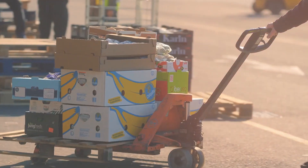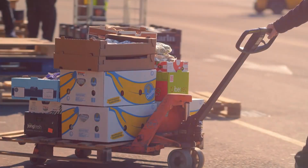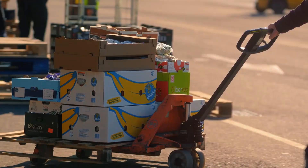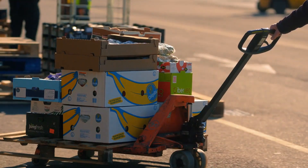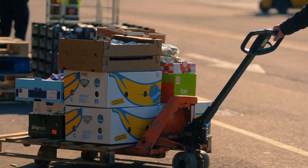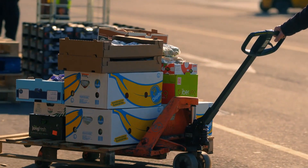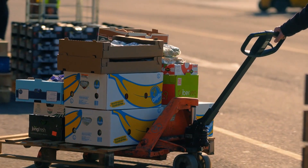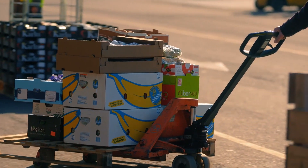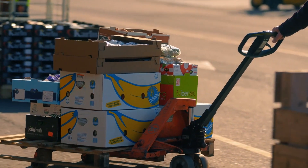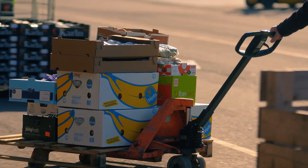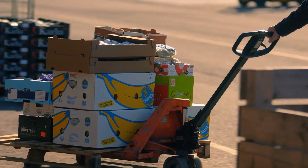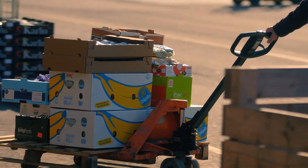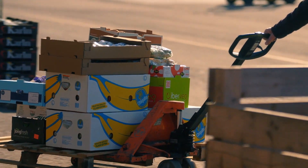produce.